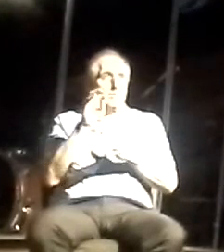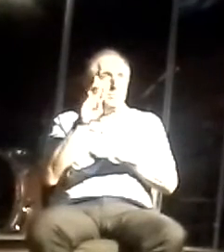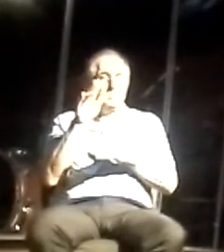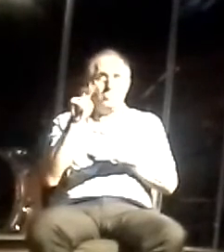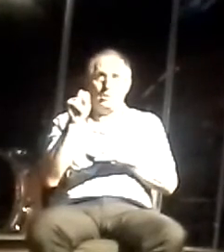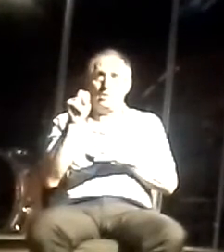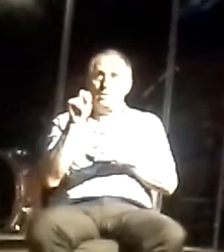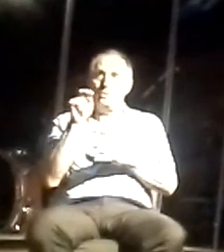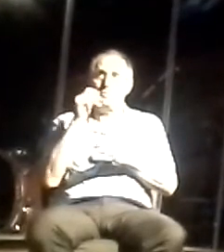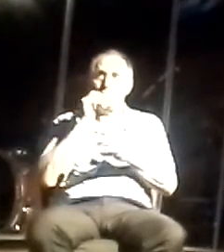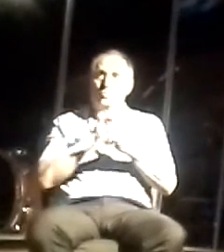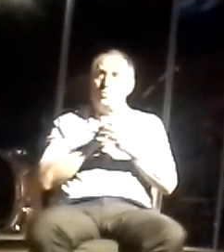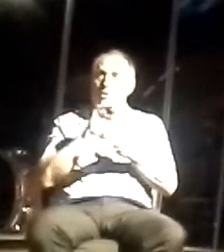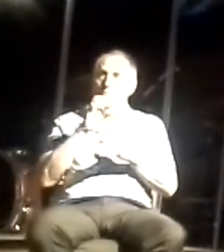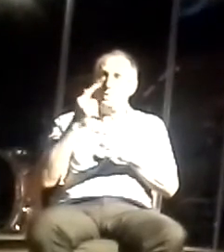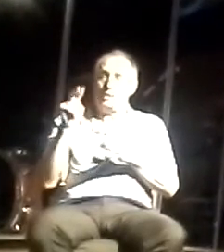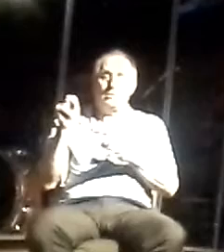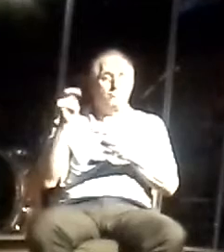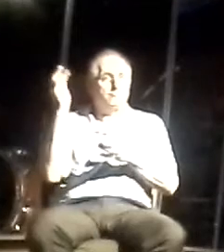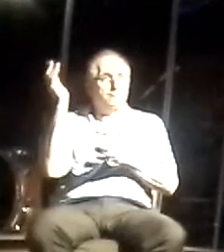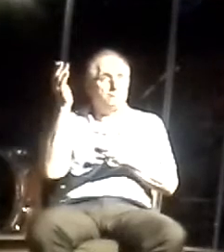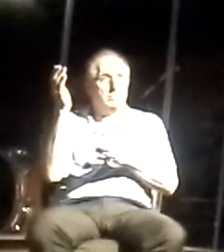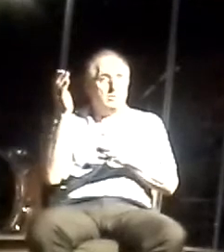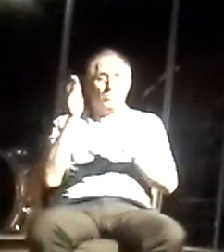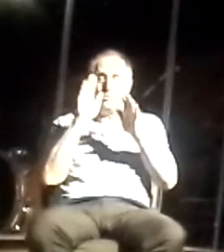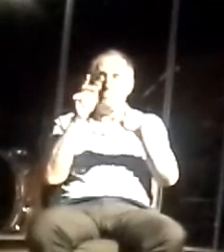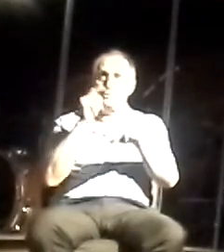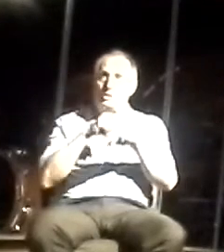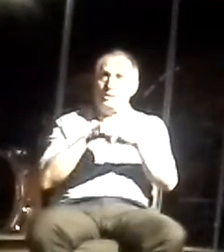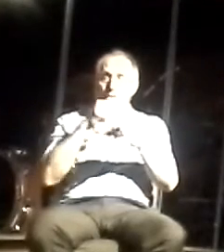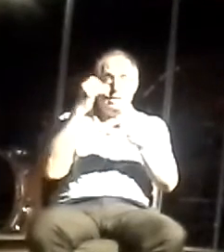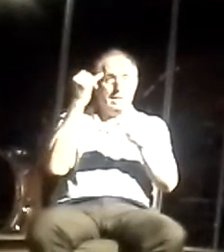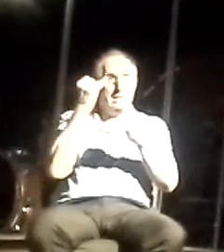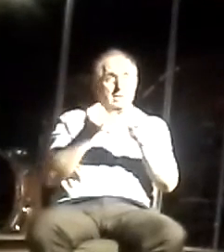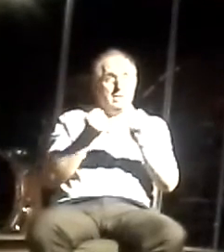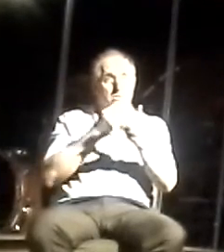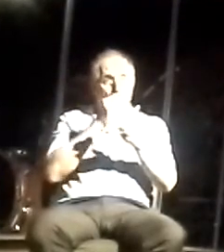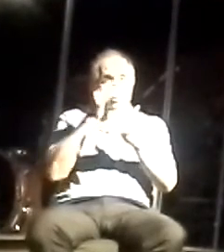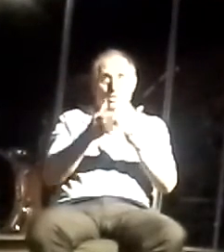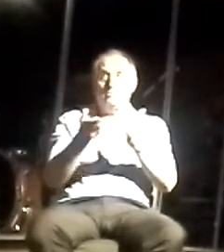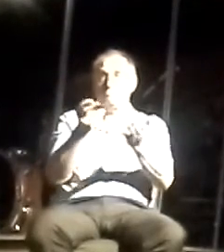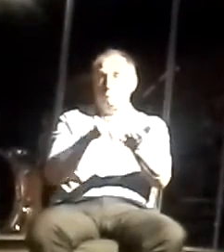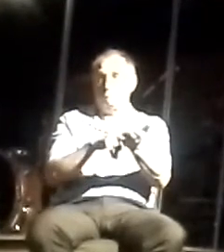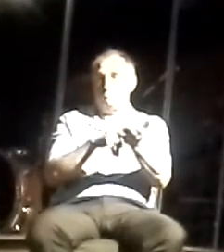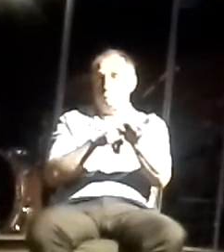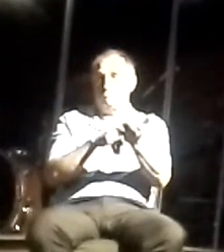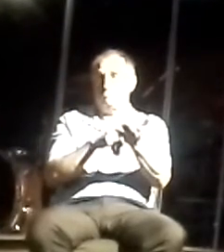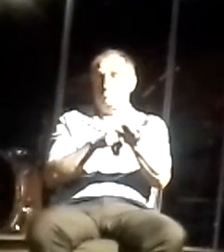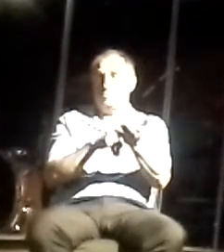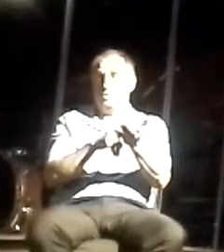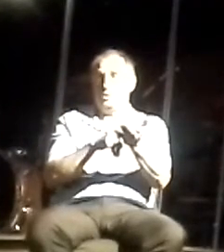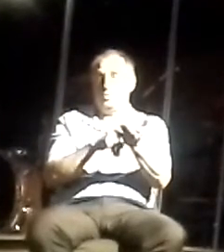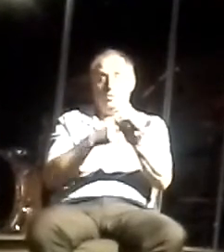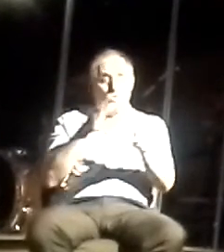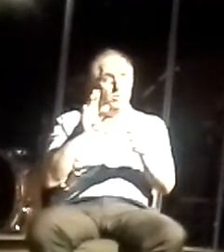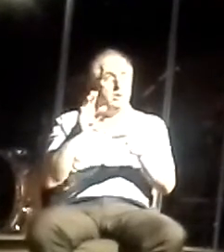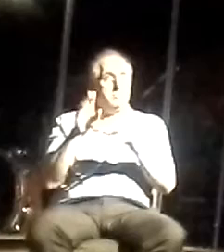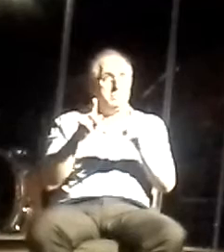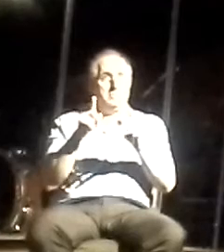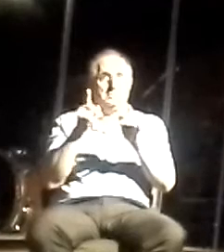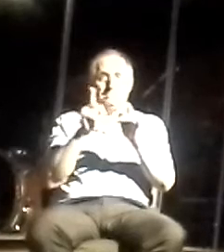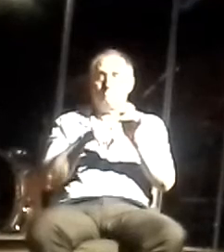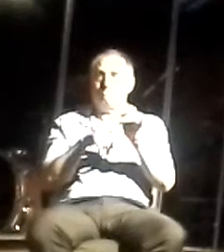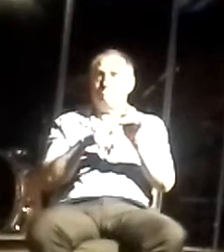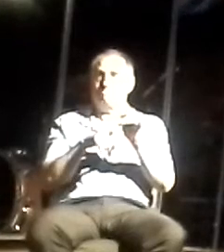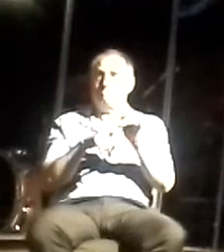will be speaking, and it's going to be a great time. This is the last weekend to register for that, and we don't want anybody to miss out. So